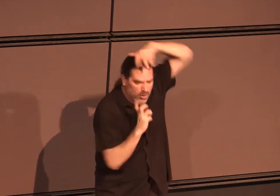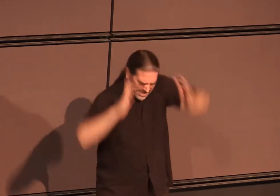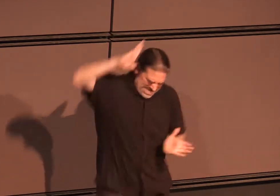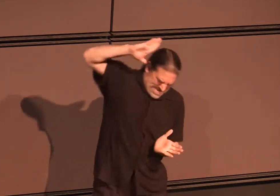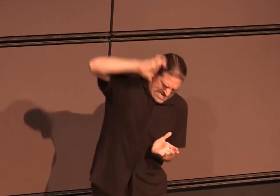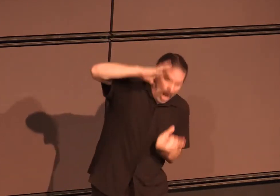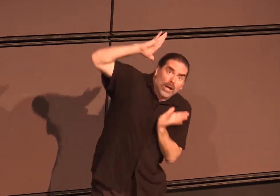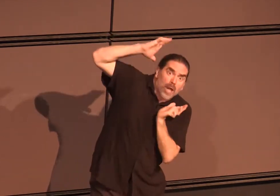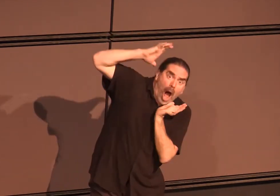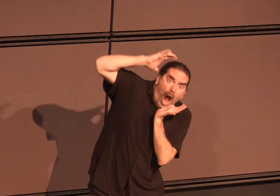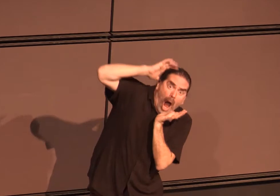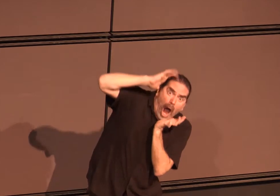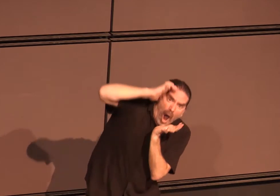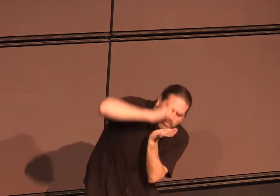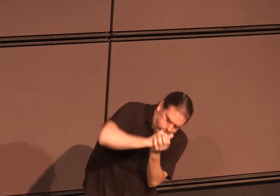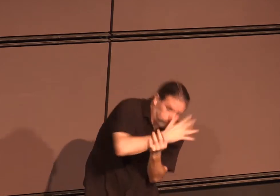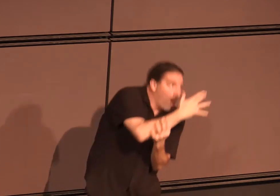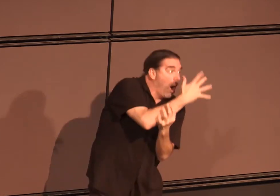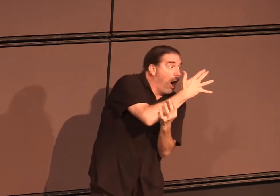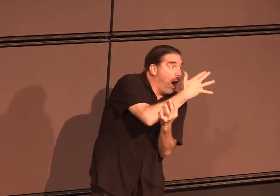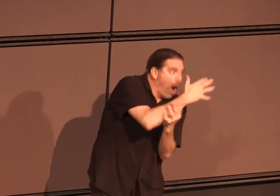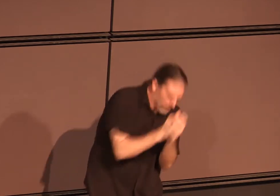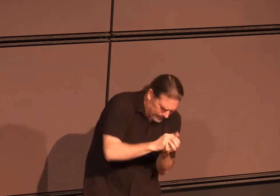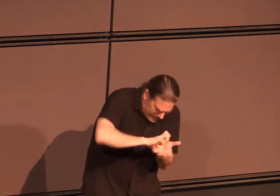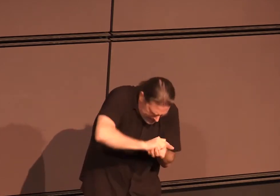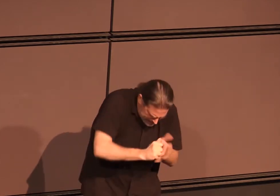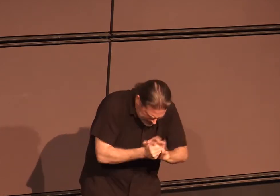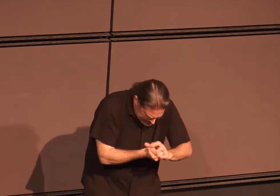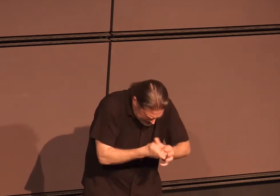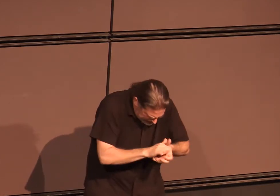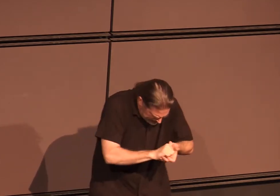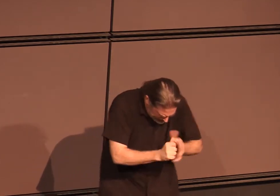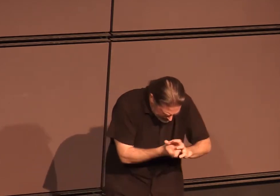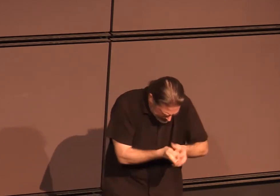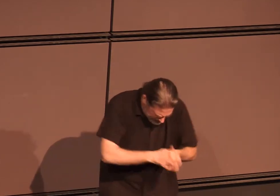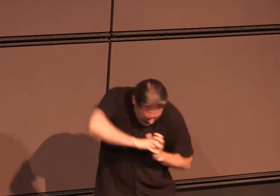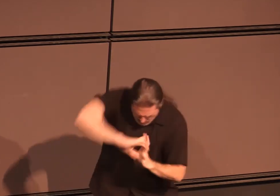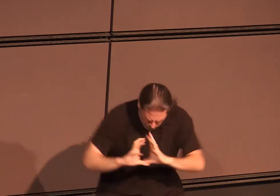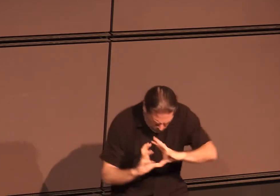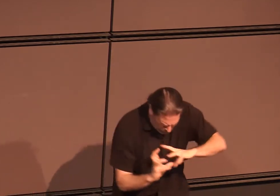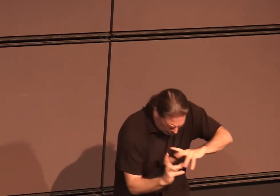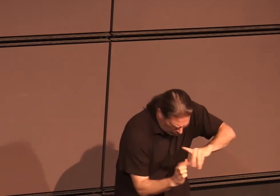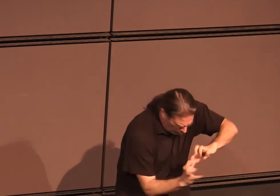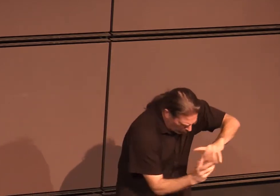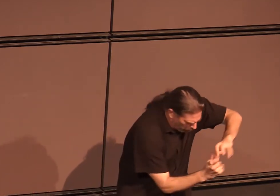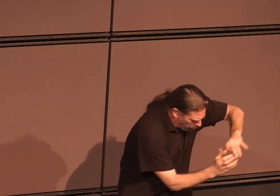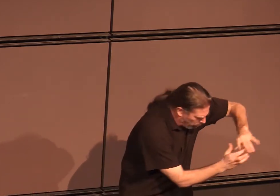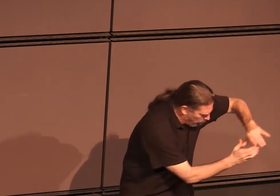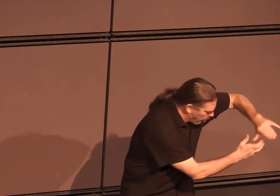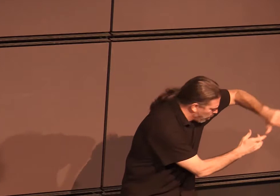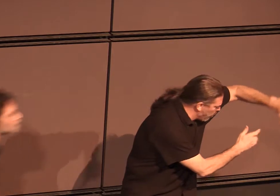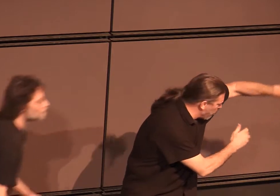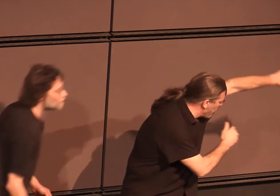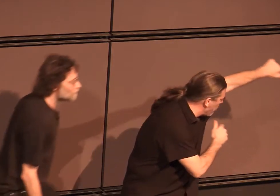easel, crumpled up, and then thrown into orbit.